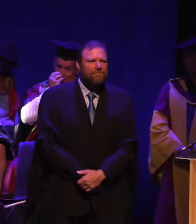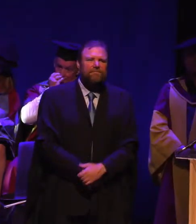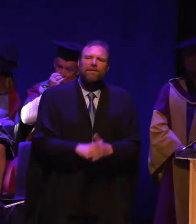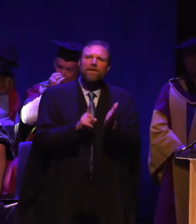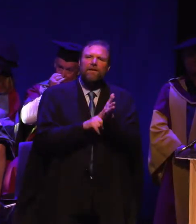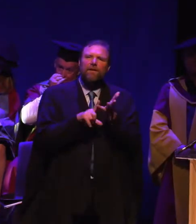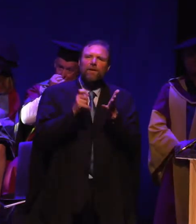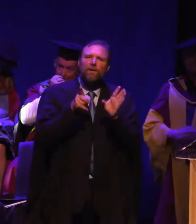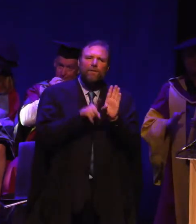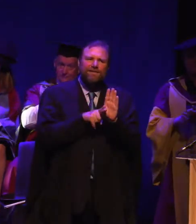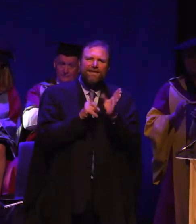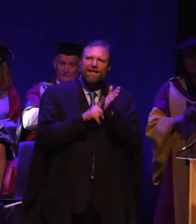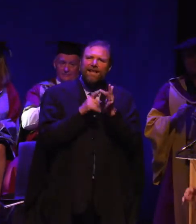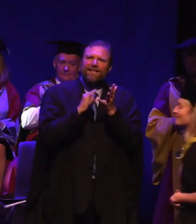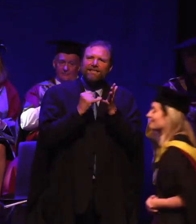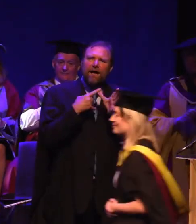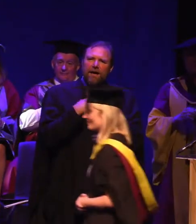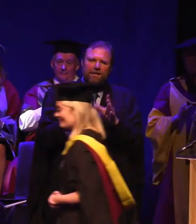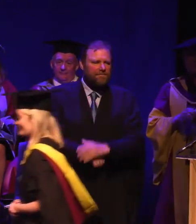Lucy Lister.